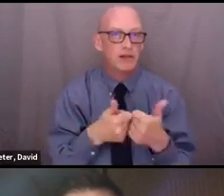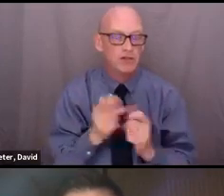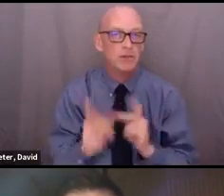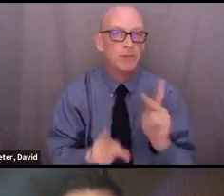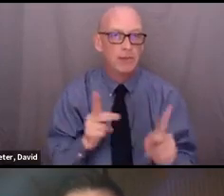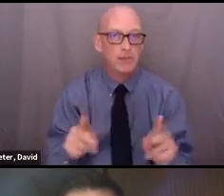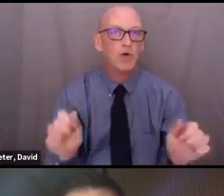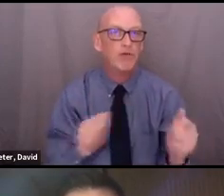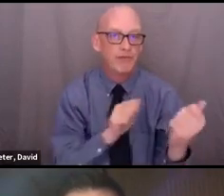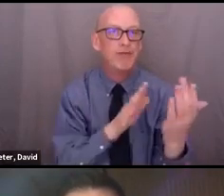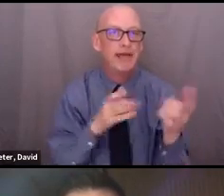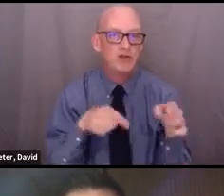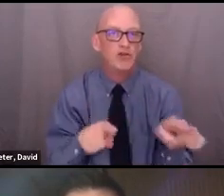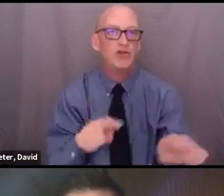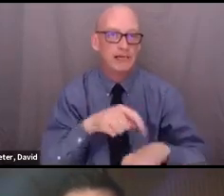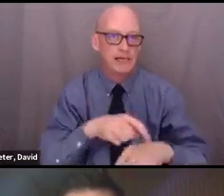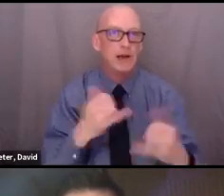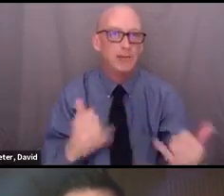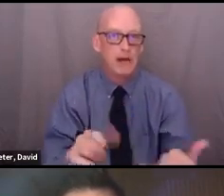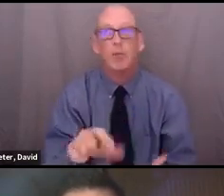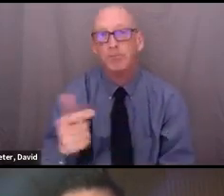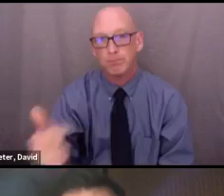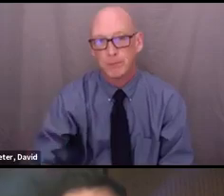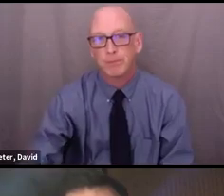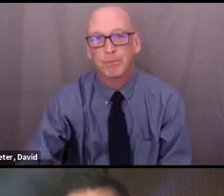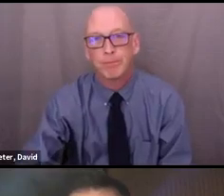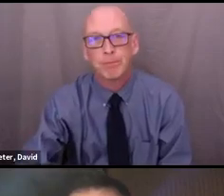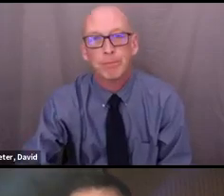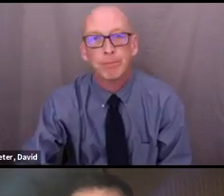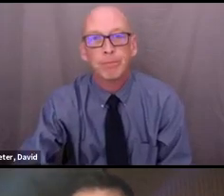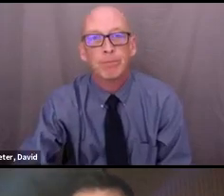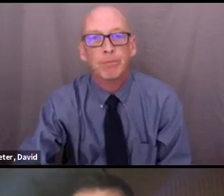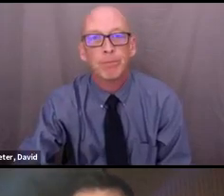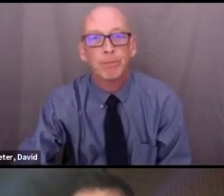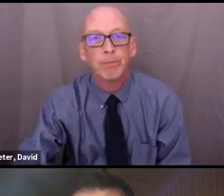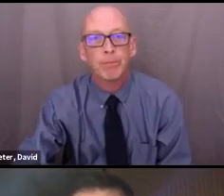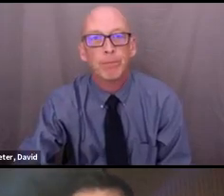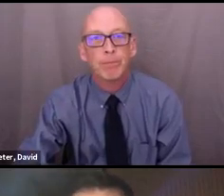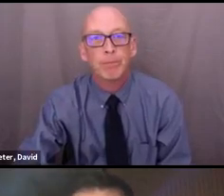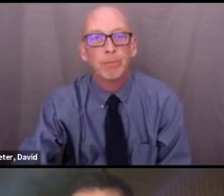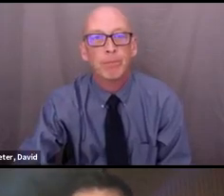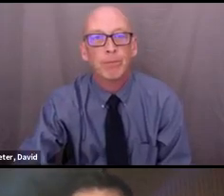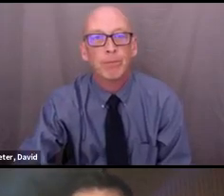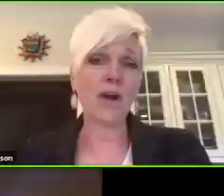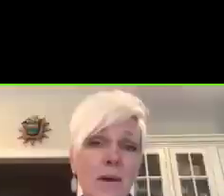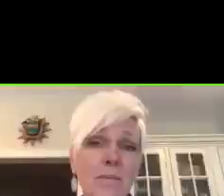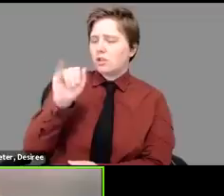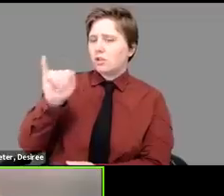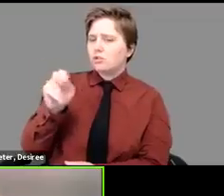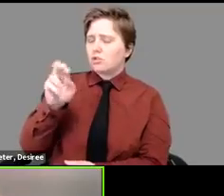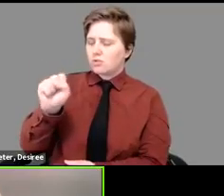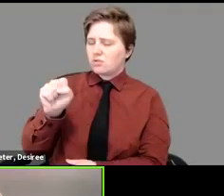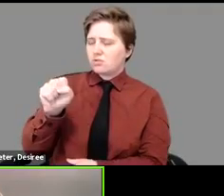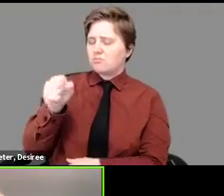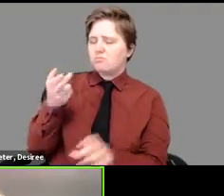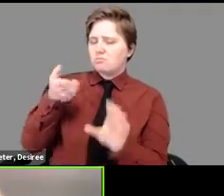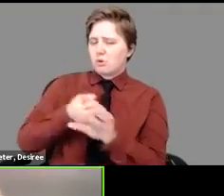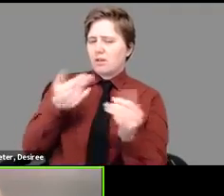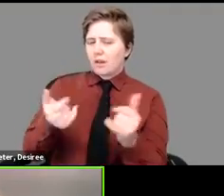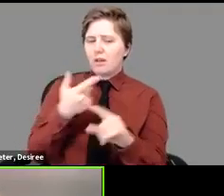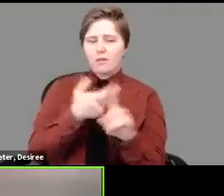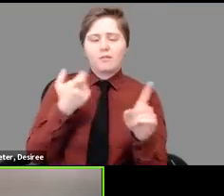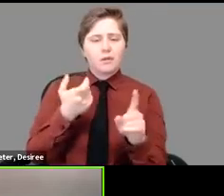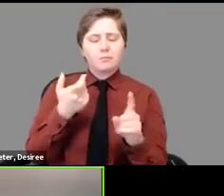are facing during this time. I want to bring in Elijah Jones now, if we can, from